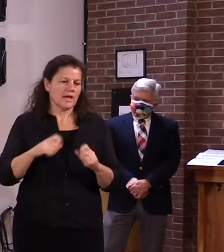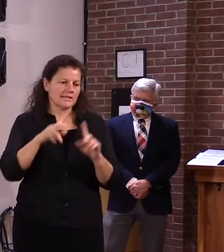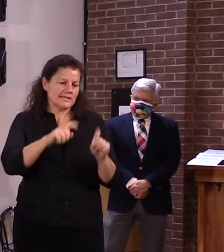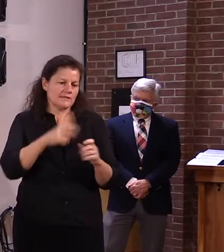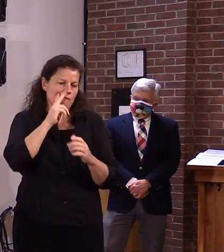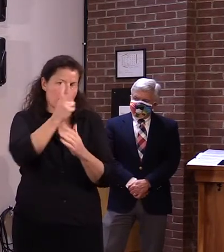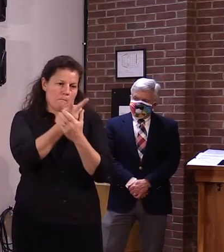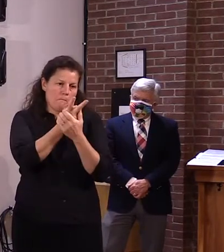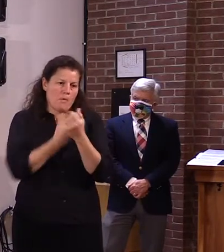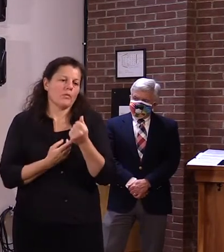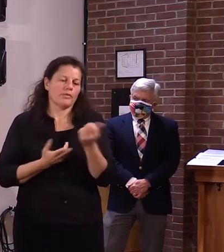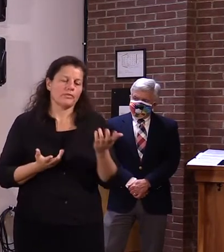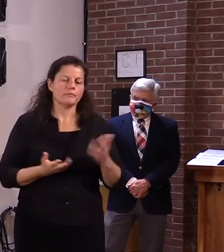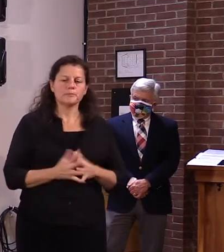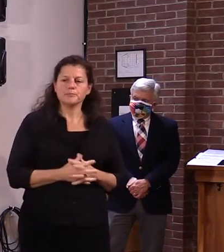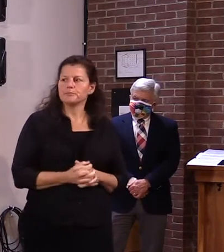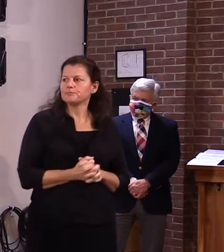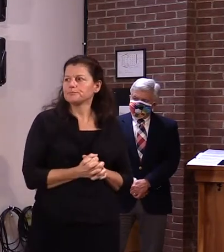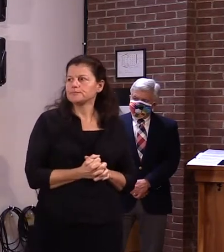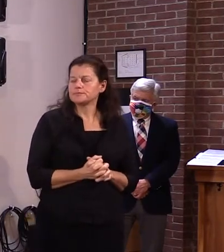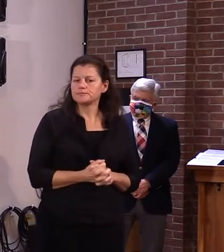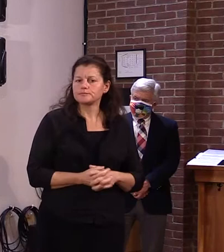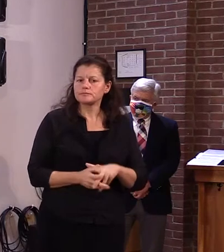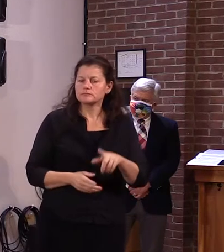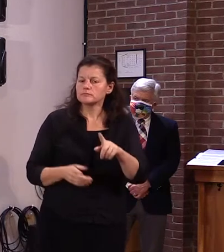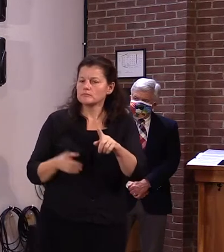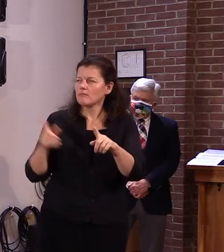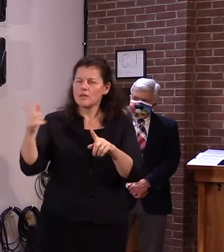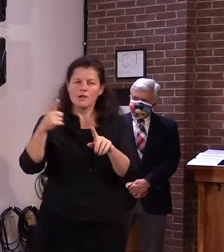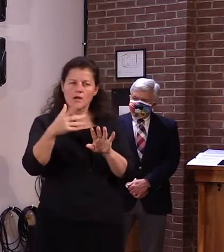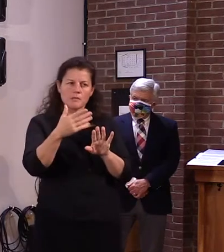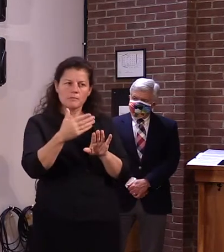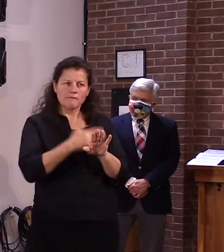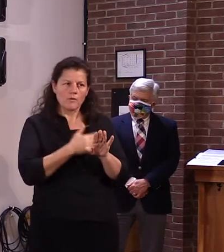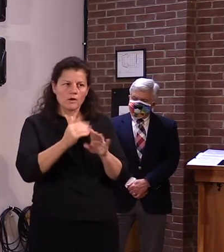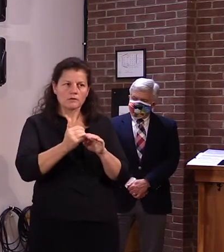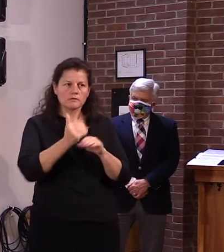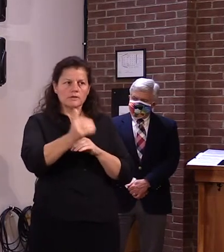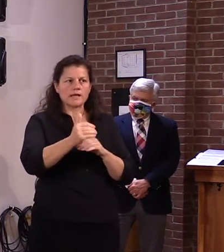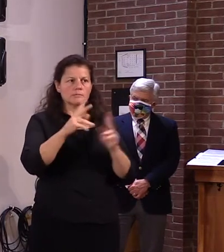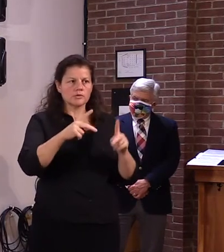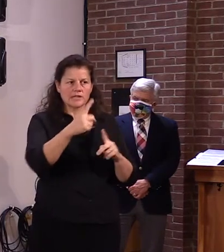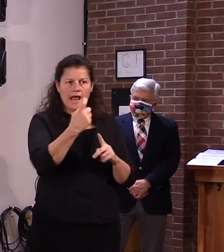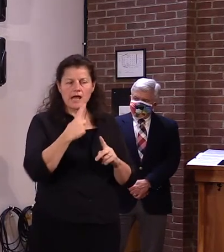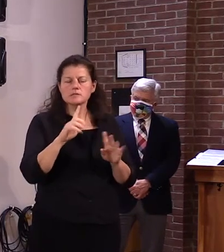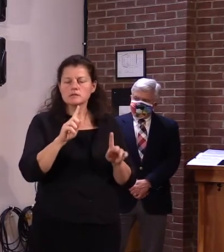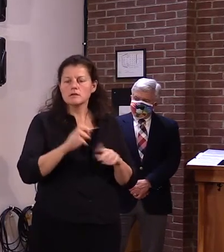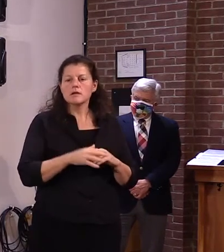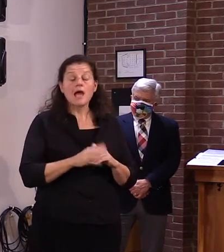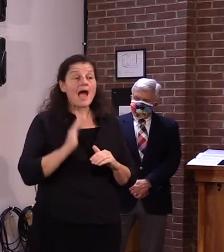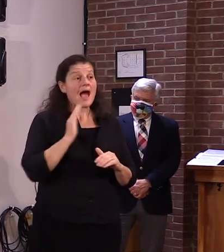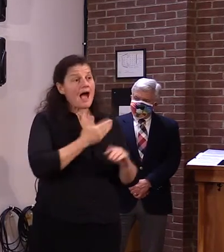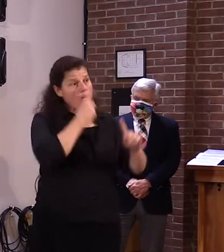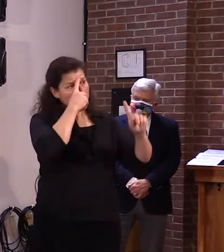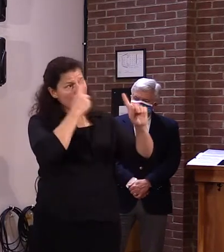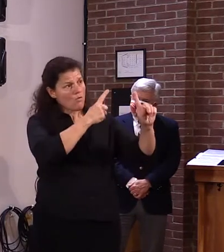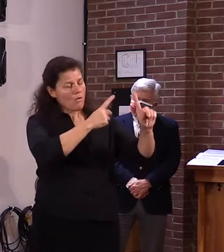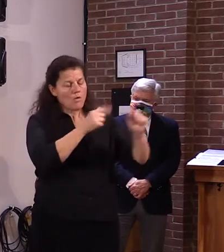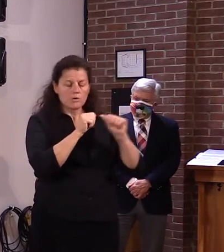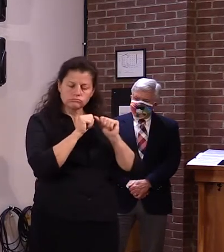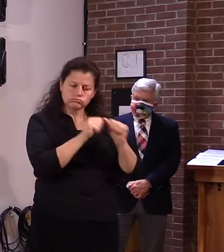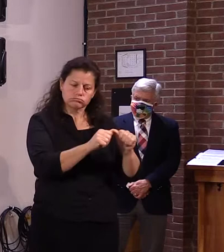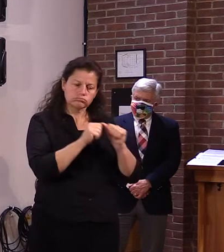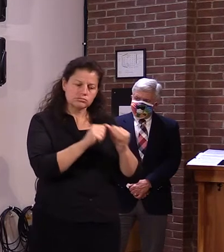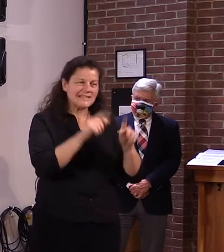Okay. Thank you. Andrew, Caledonia Record. Can I, before you ask the question, I just want to make it clear. Our goal is to continue to test